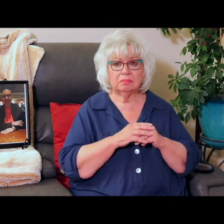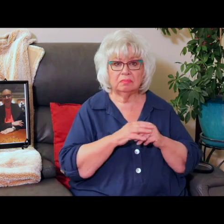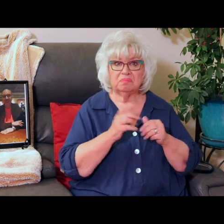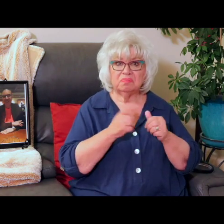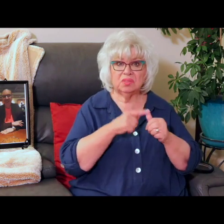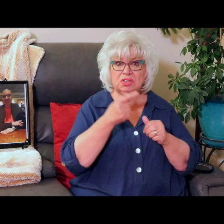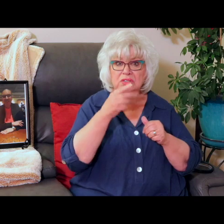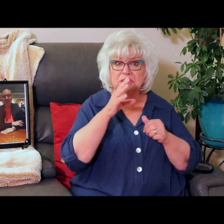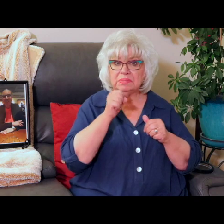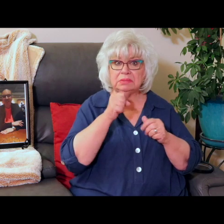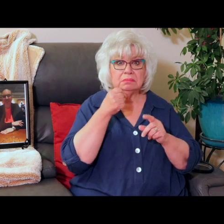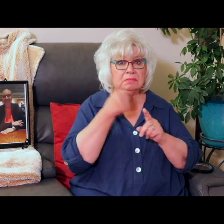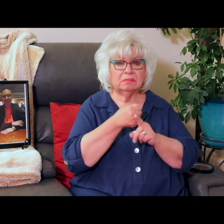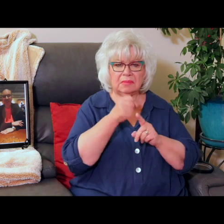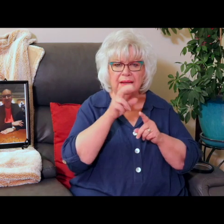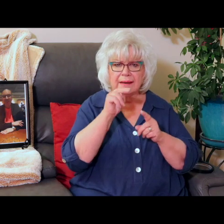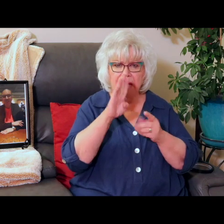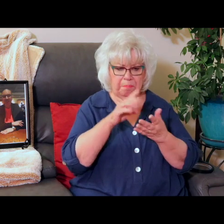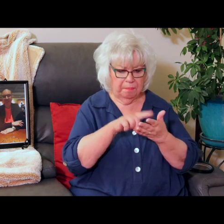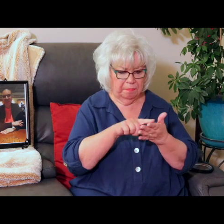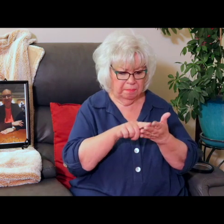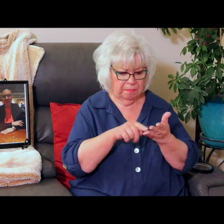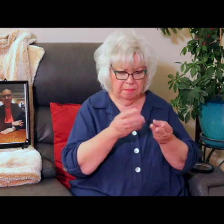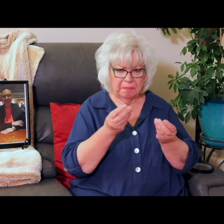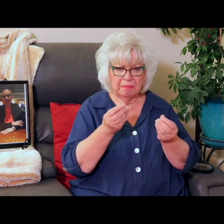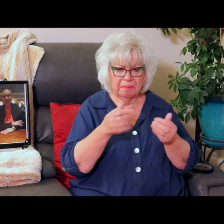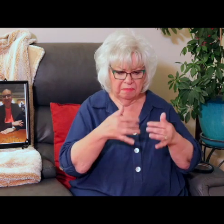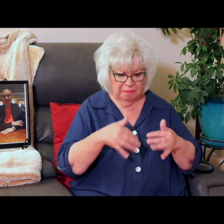body. And when GBS first,